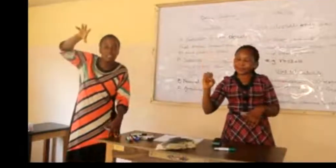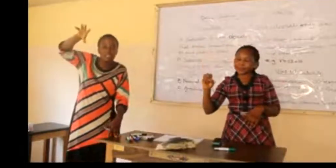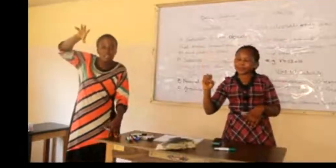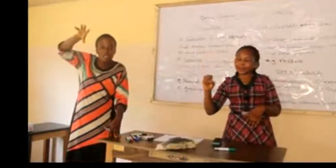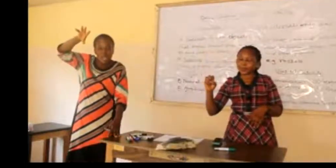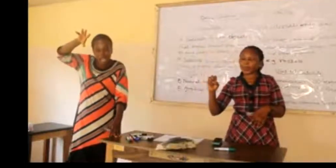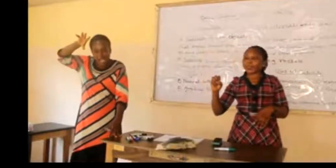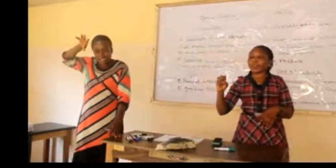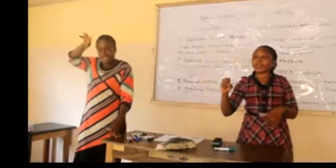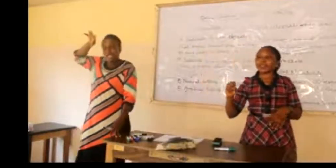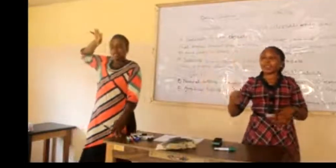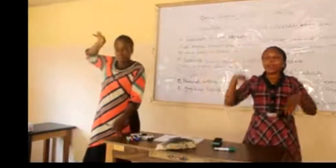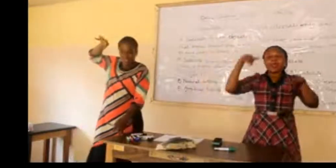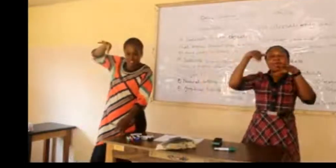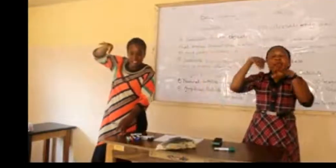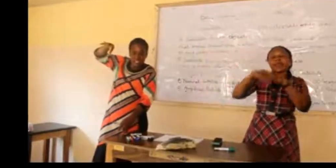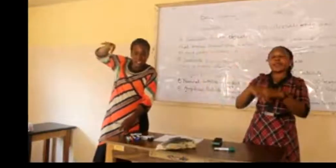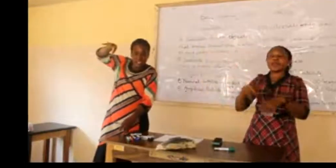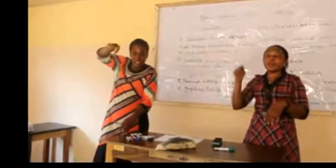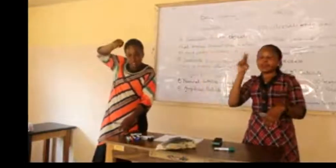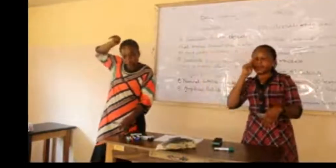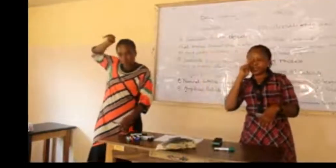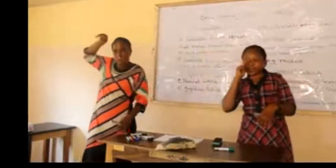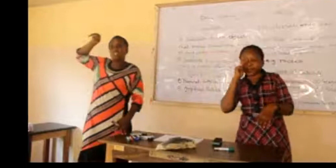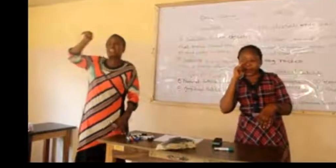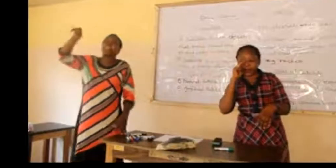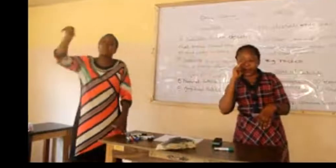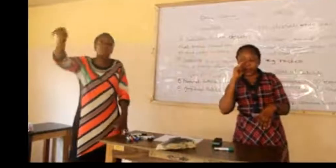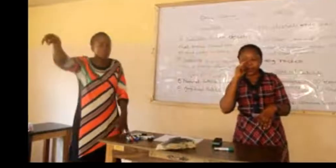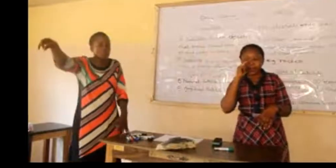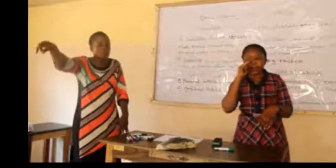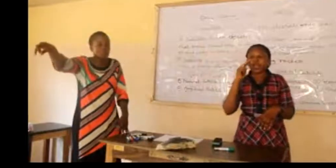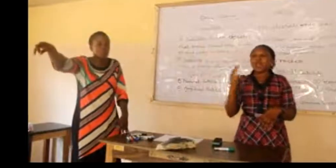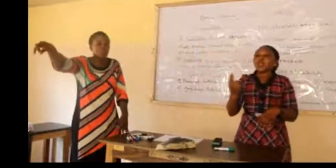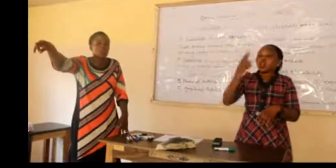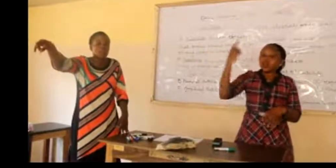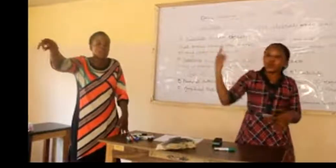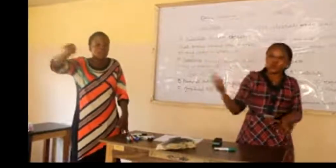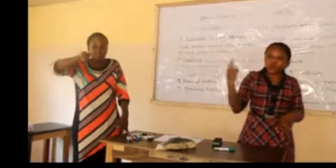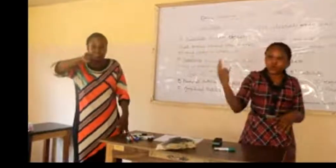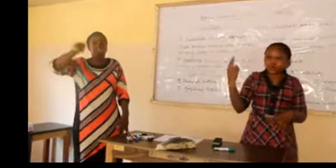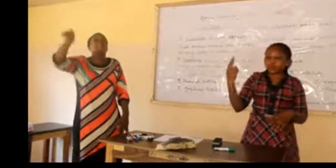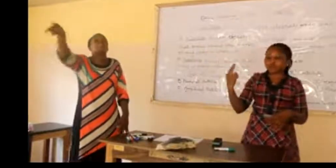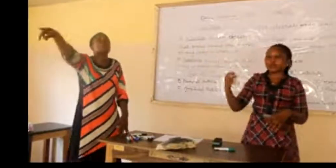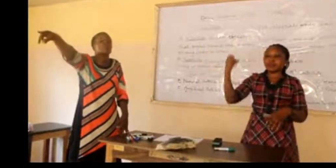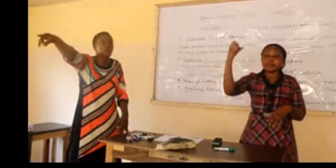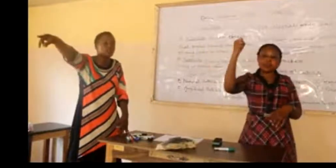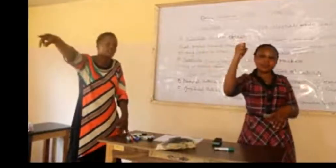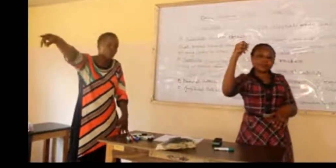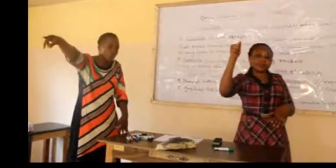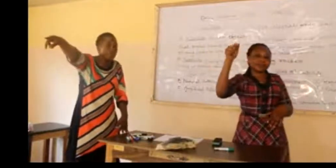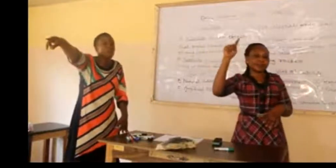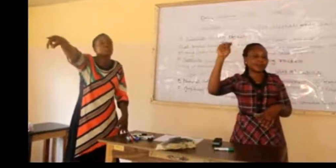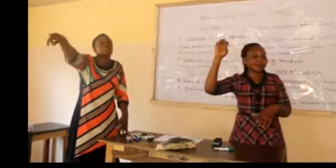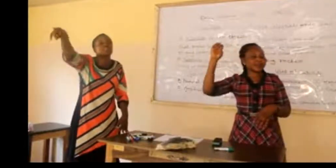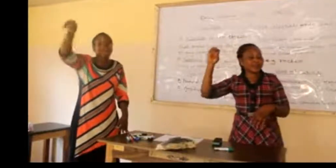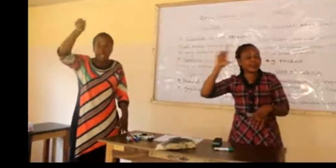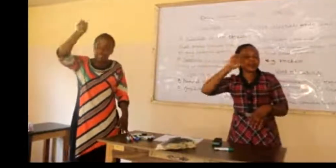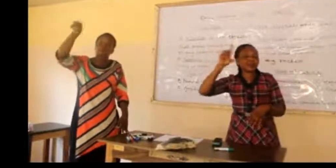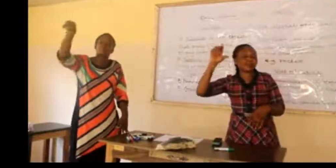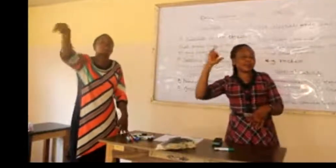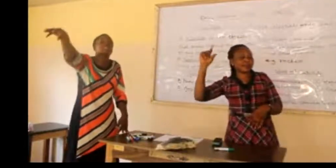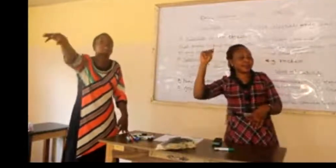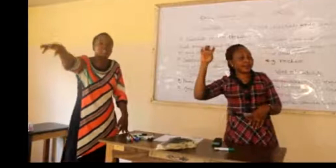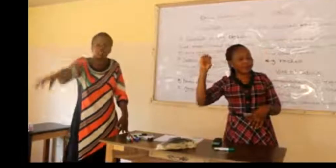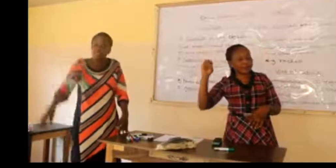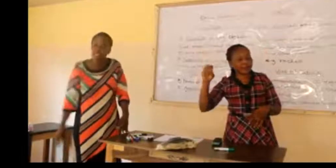the plane, and then using satellites, they watch the enemy troop of Boko Haram sending what? Weapons there